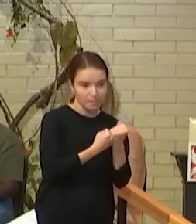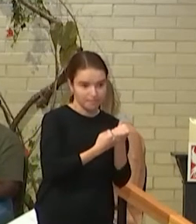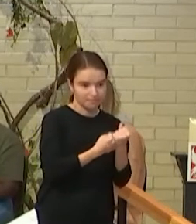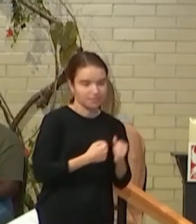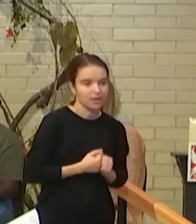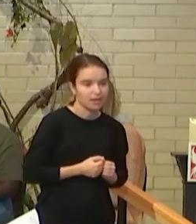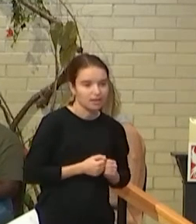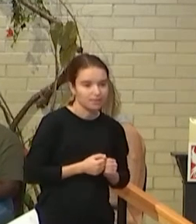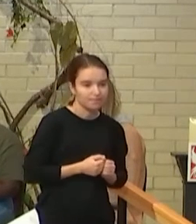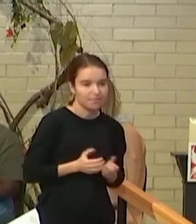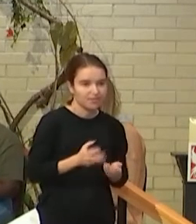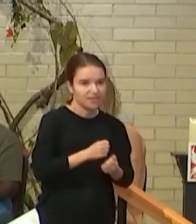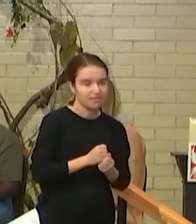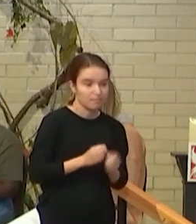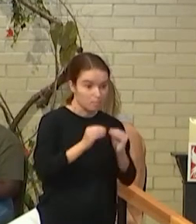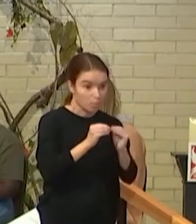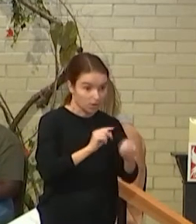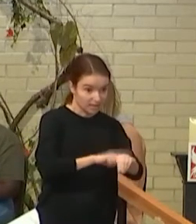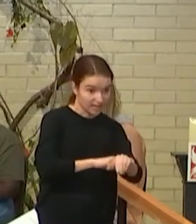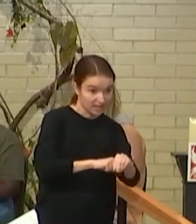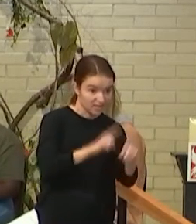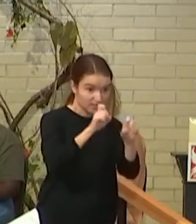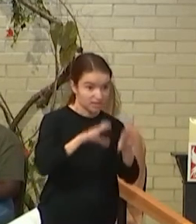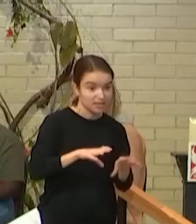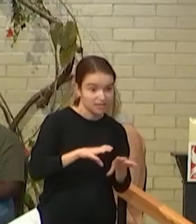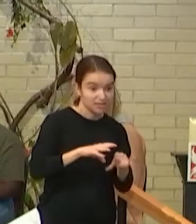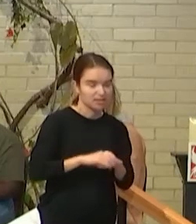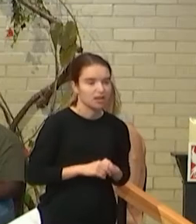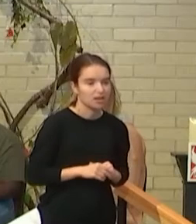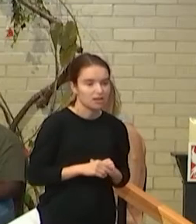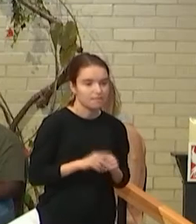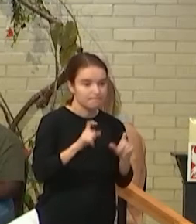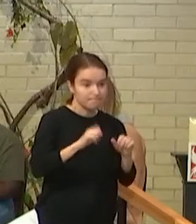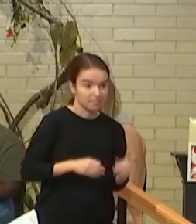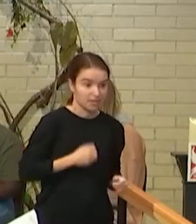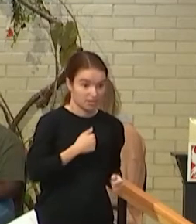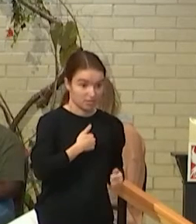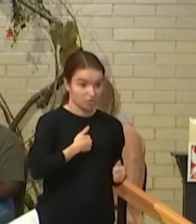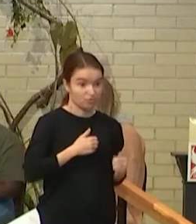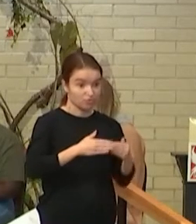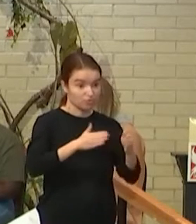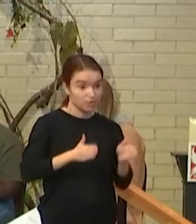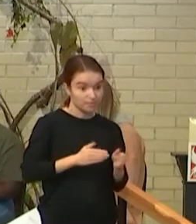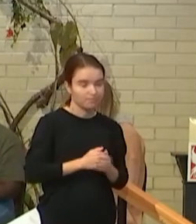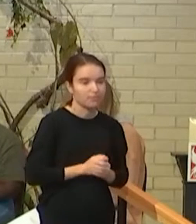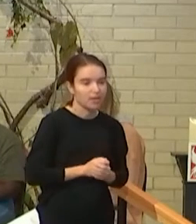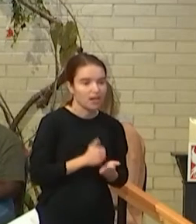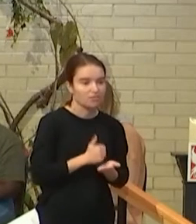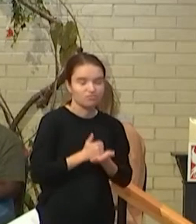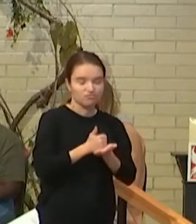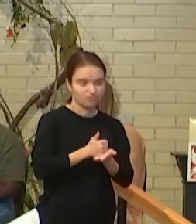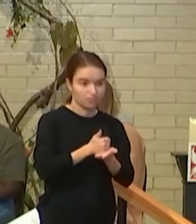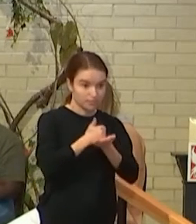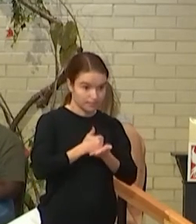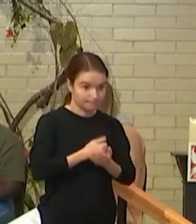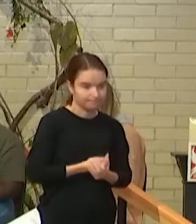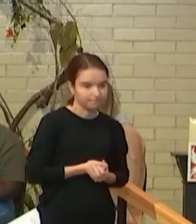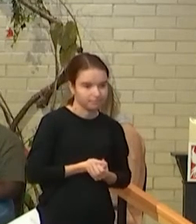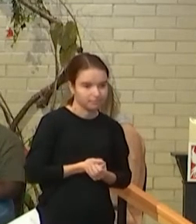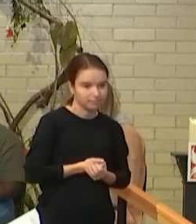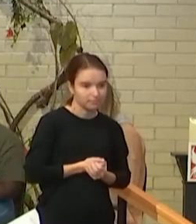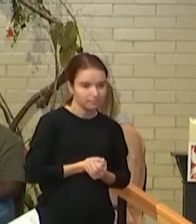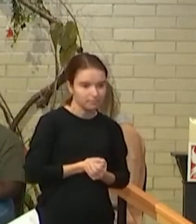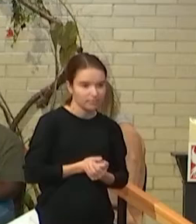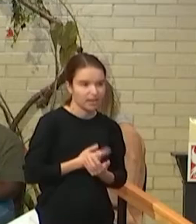I've gotten extra time taking, testing in my own room, which has been very helpful. And kind of, I